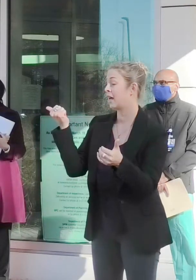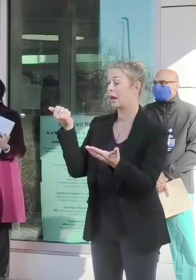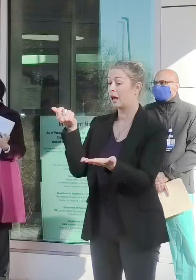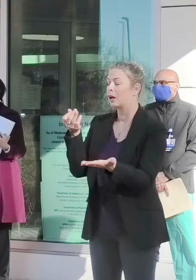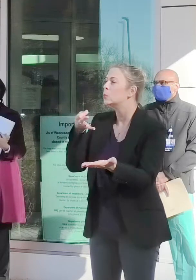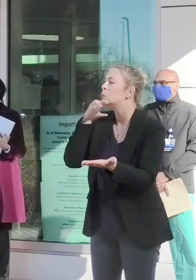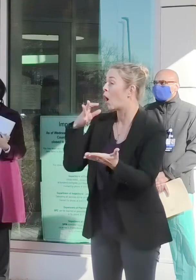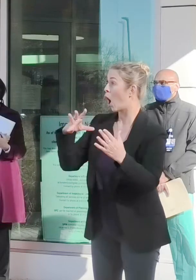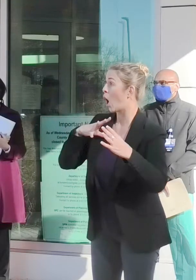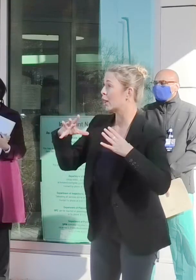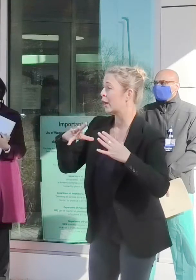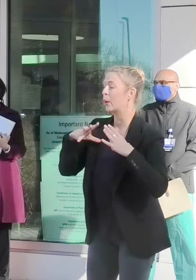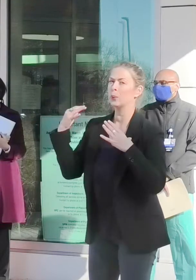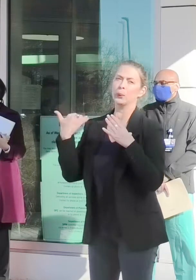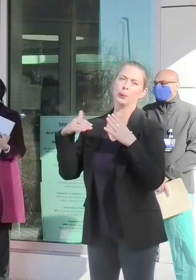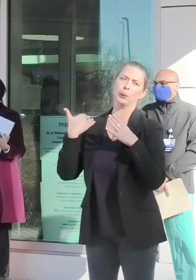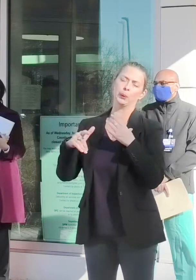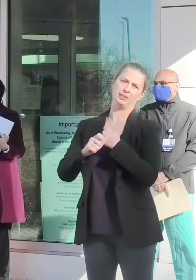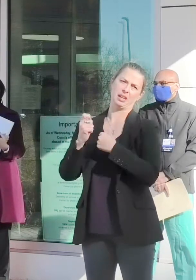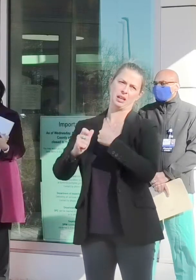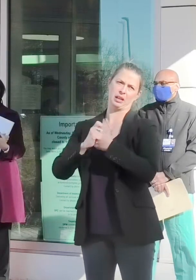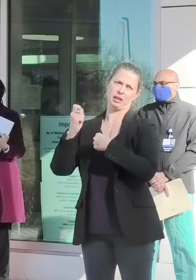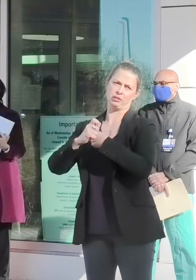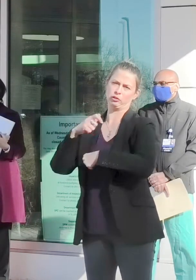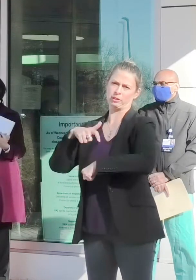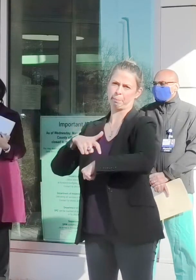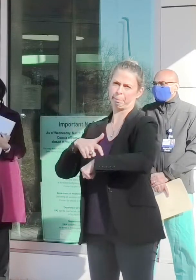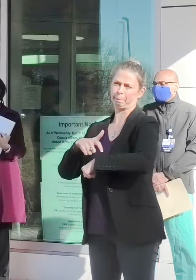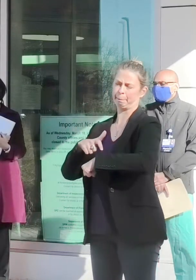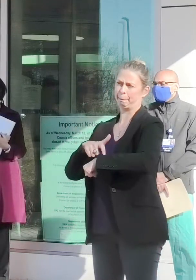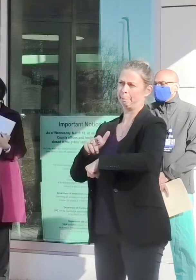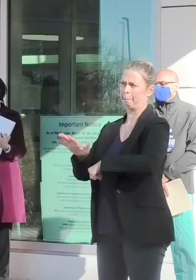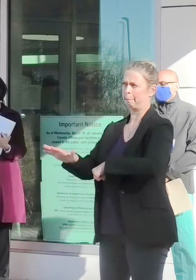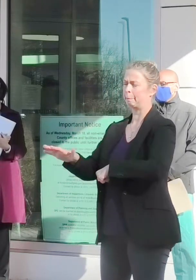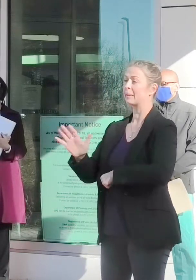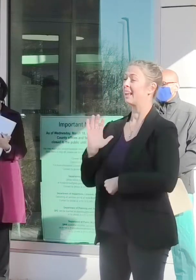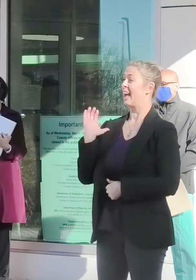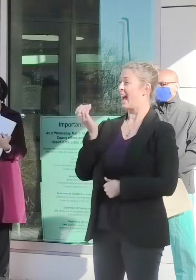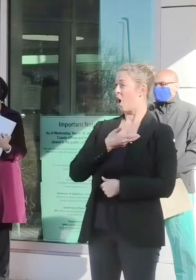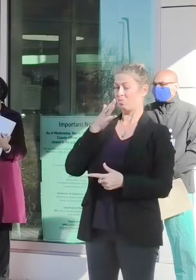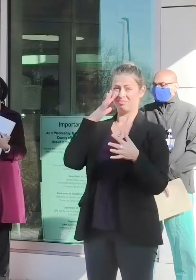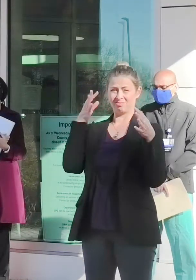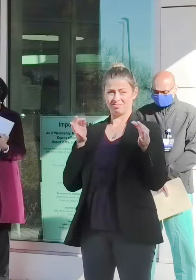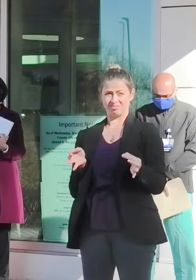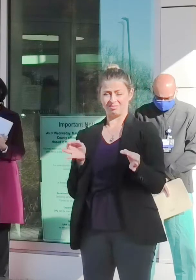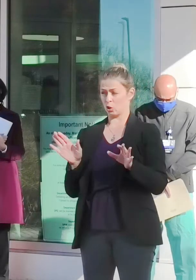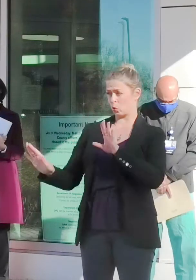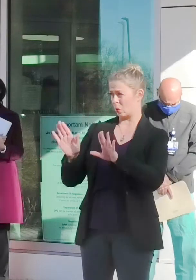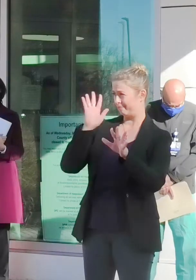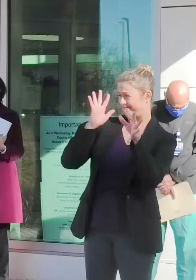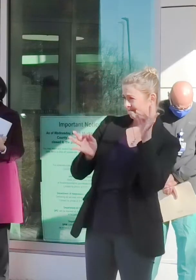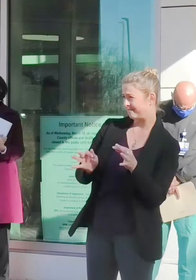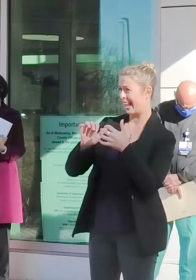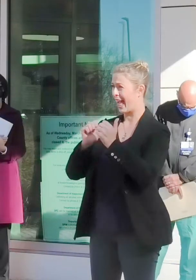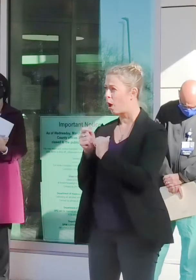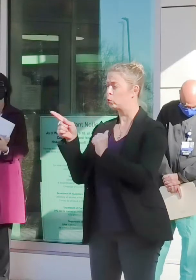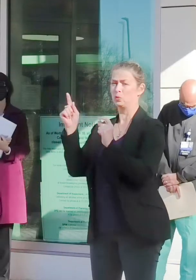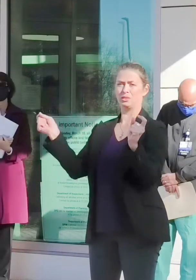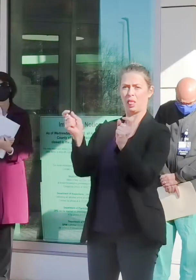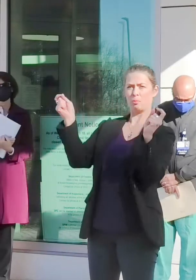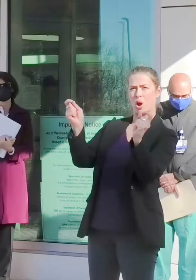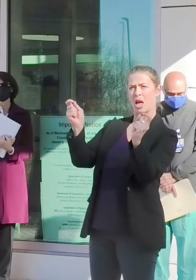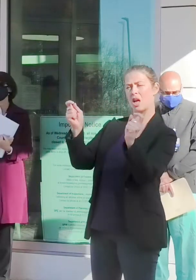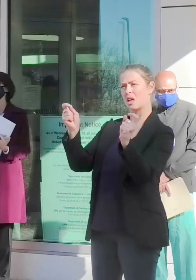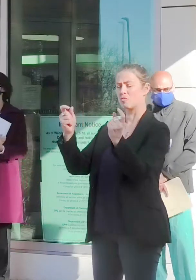pivotal point. And the decisions that we make and how we choose to celebrate